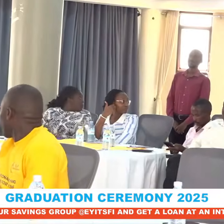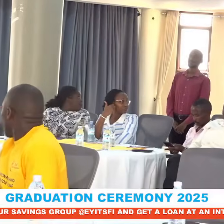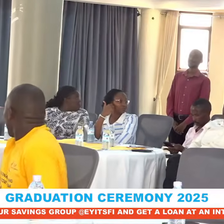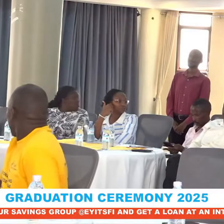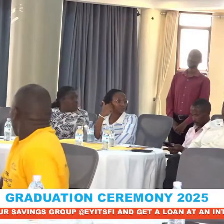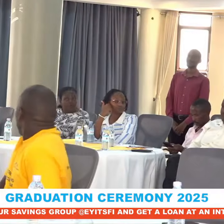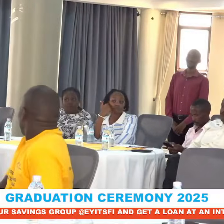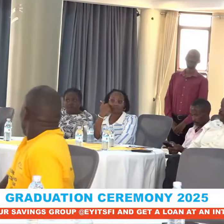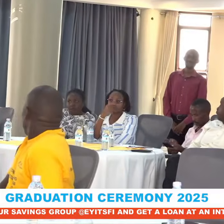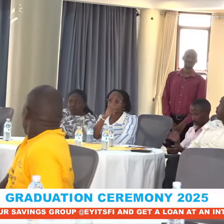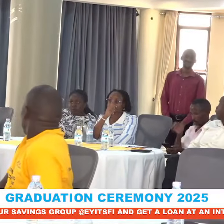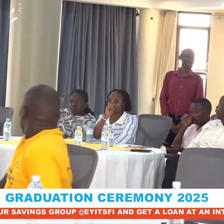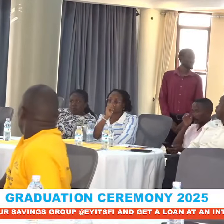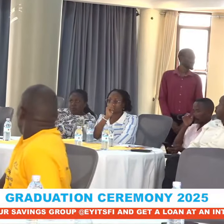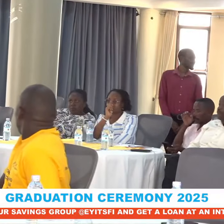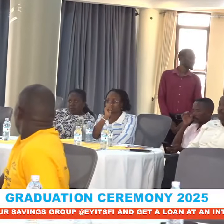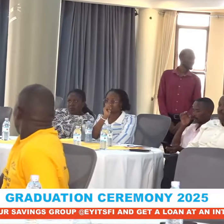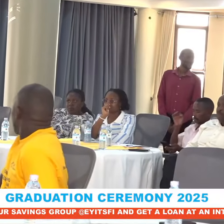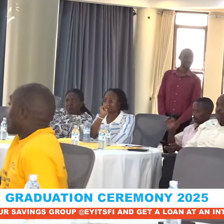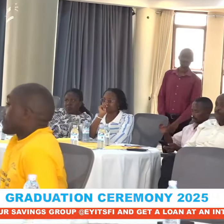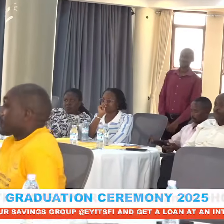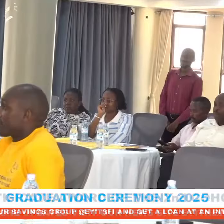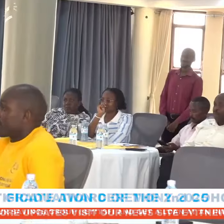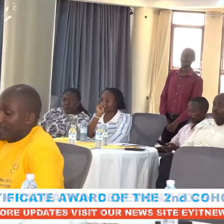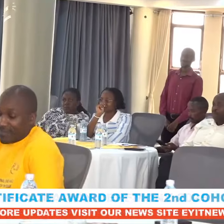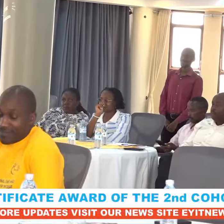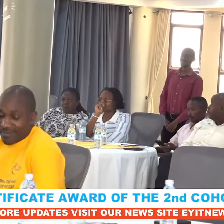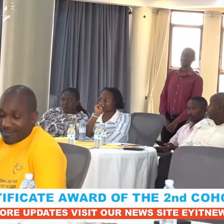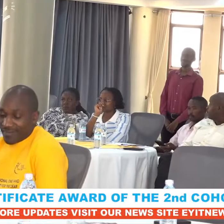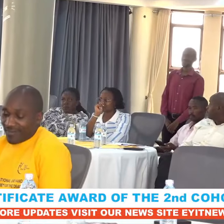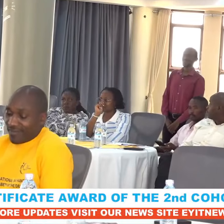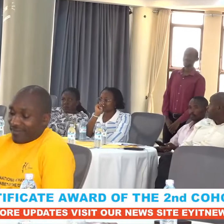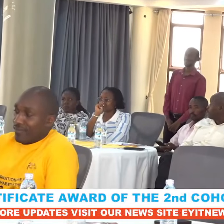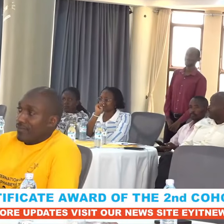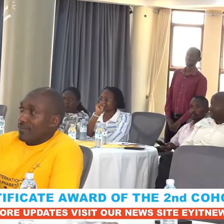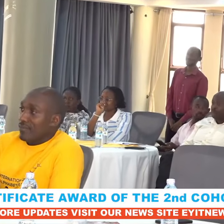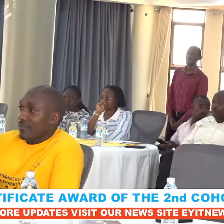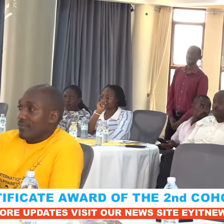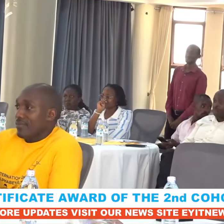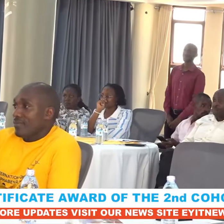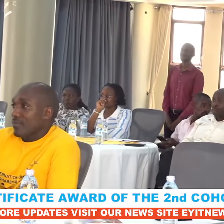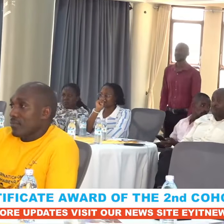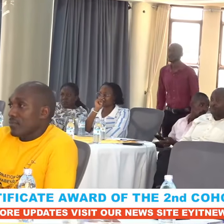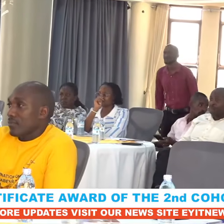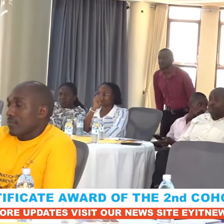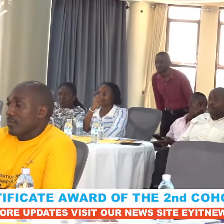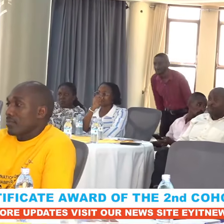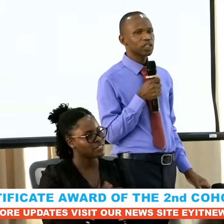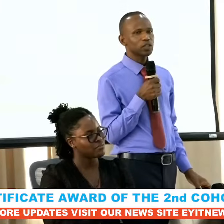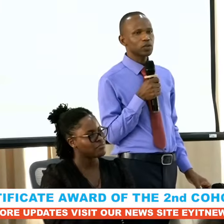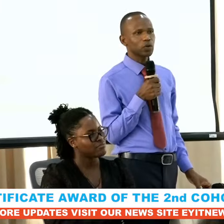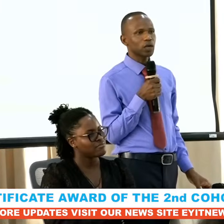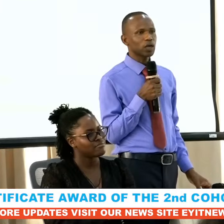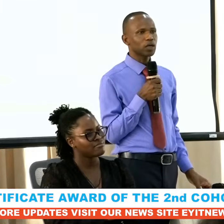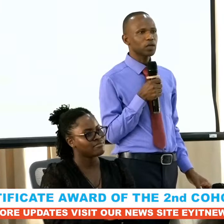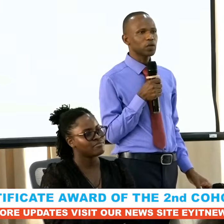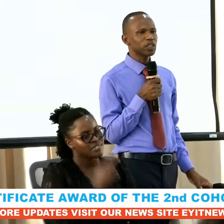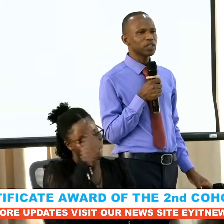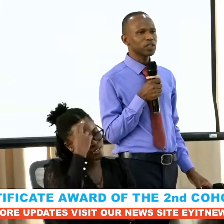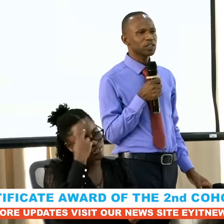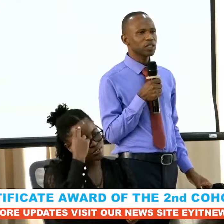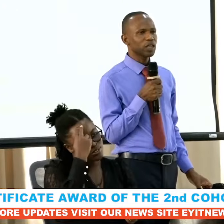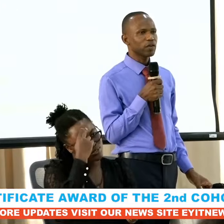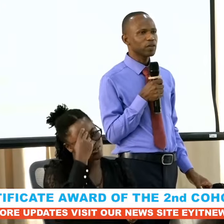Open the gift, I will introduce you later. Okay? Students who are